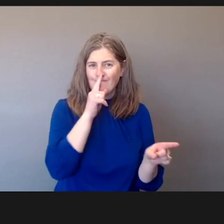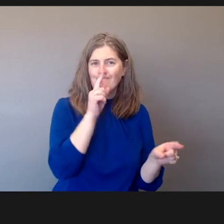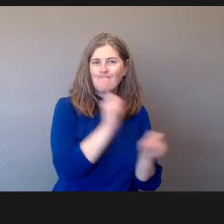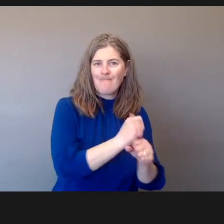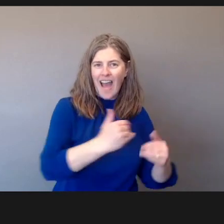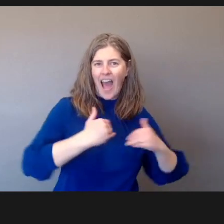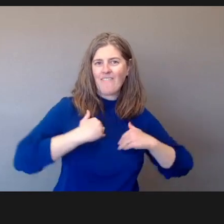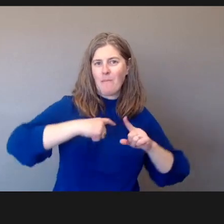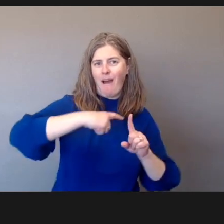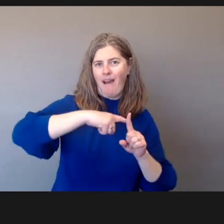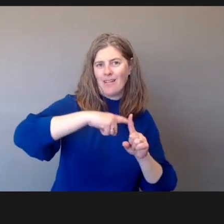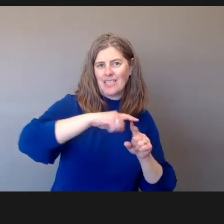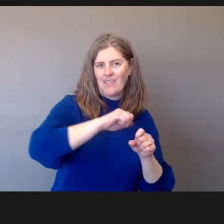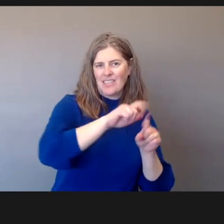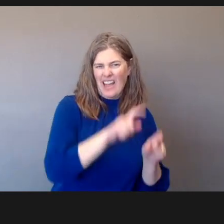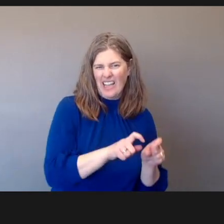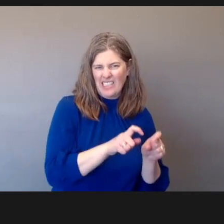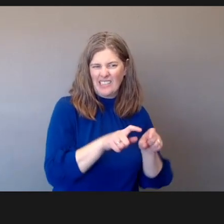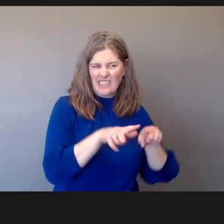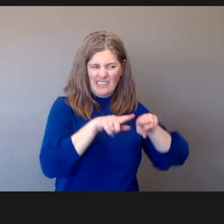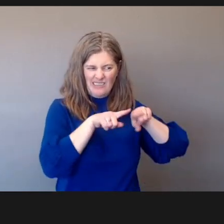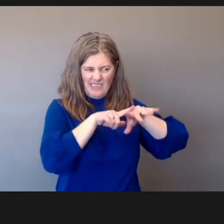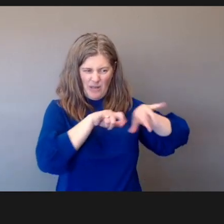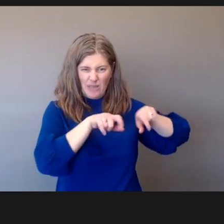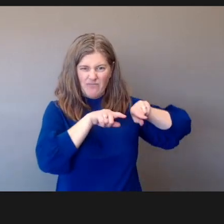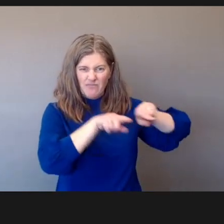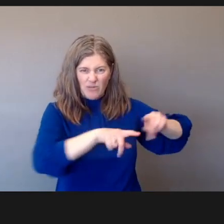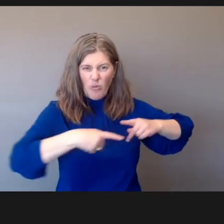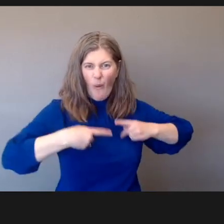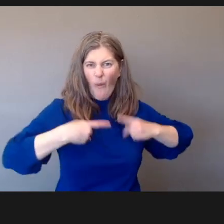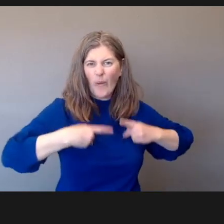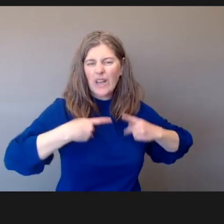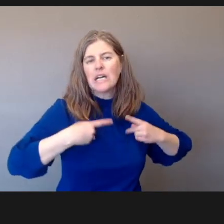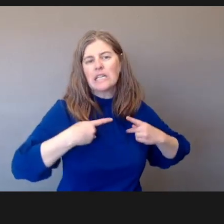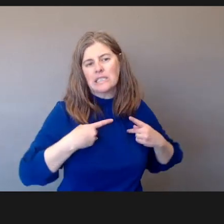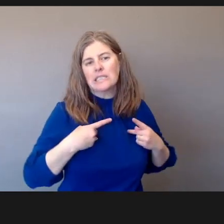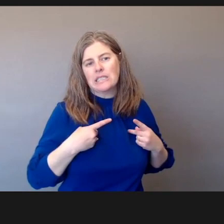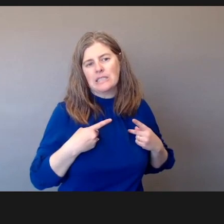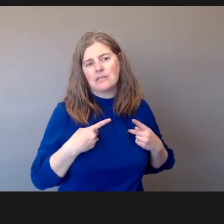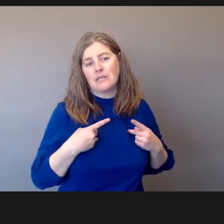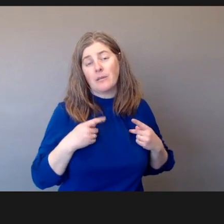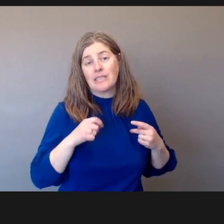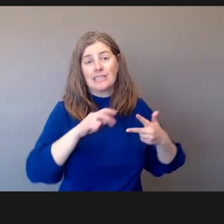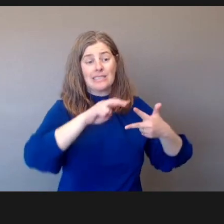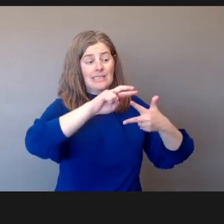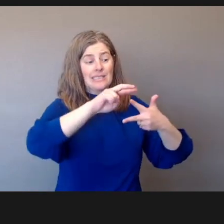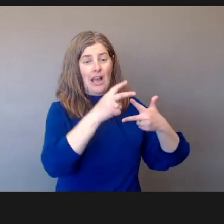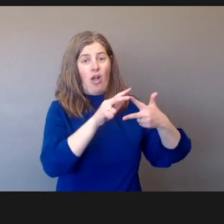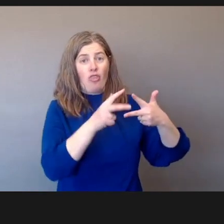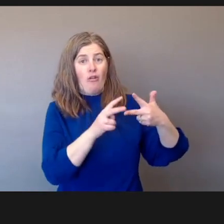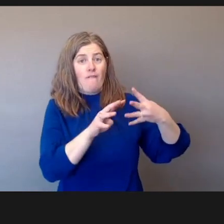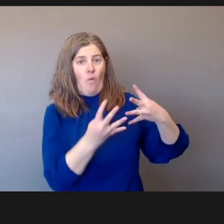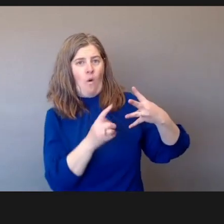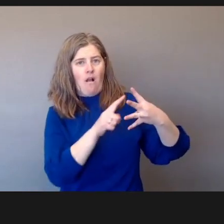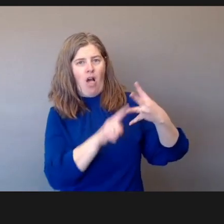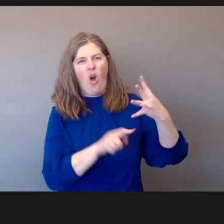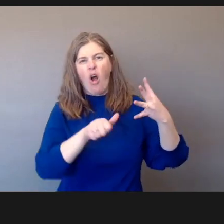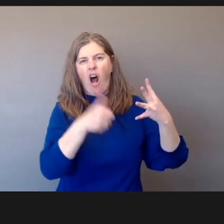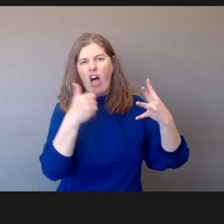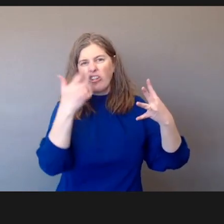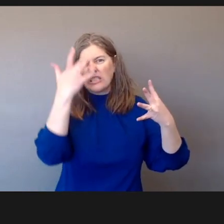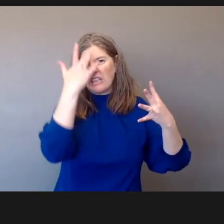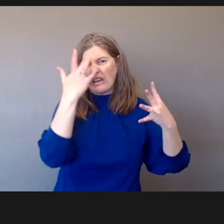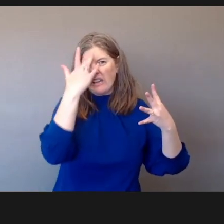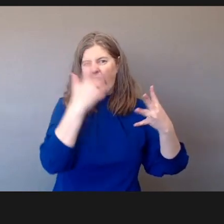that right around that time that goes with that, because the 2nd and 3rd and 4th lines are other conditions